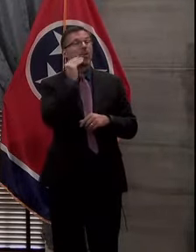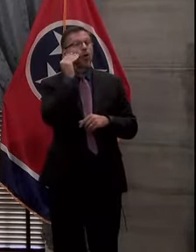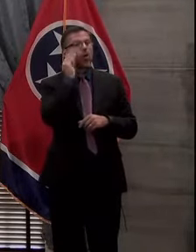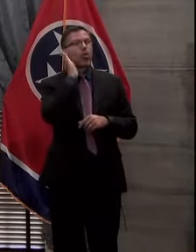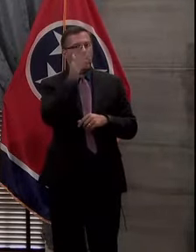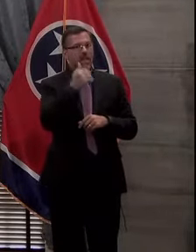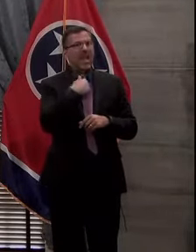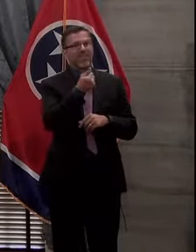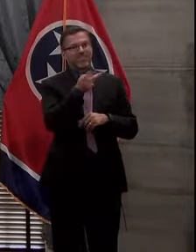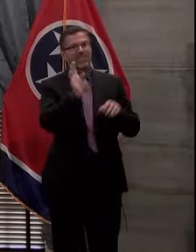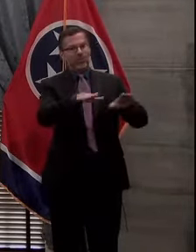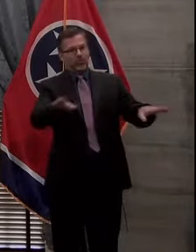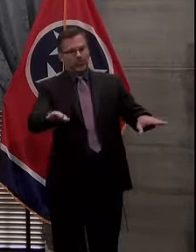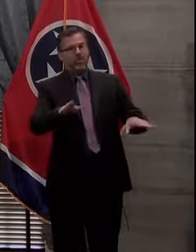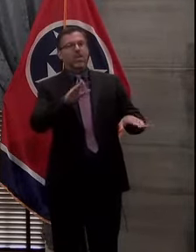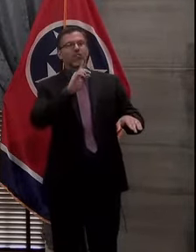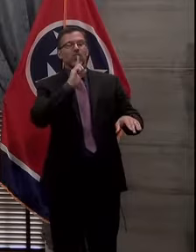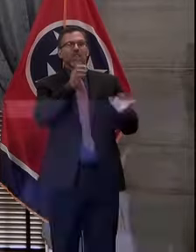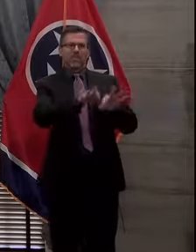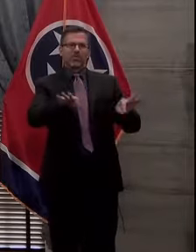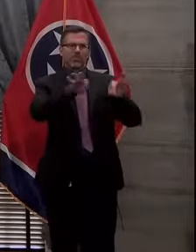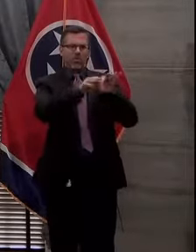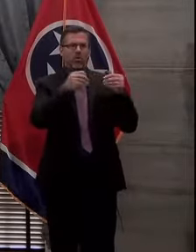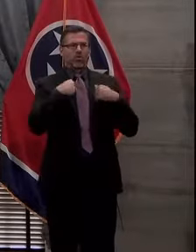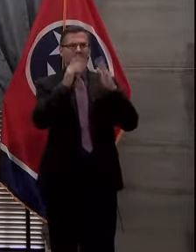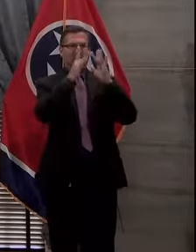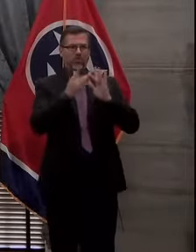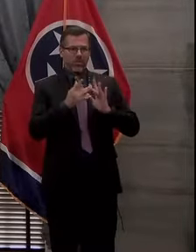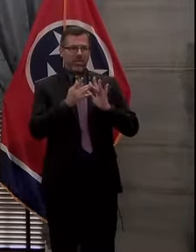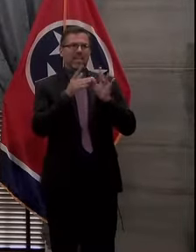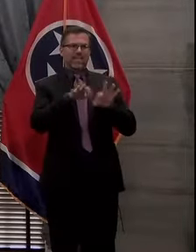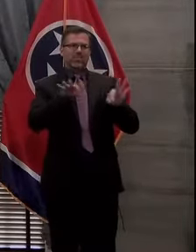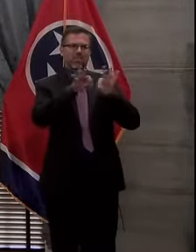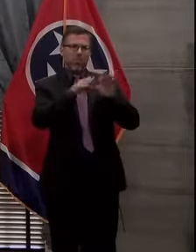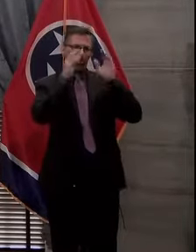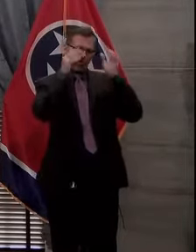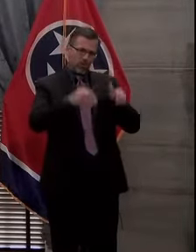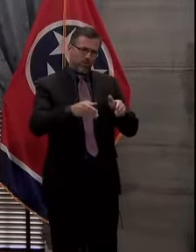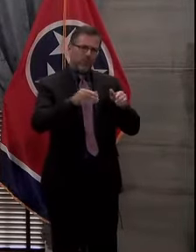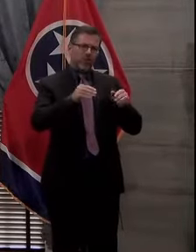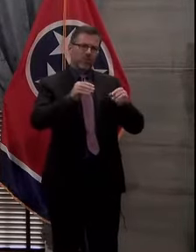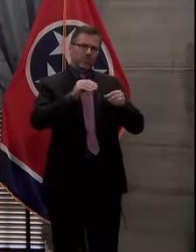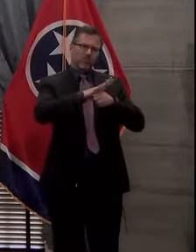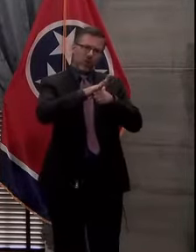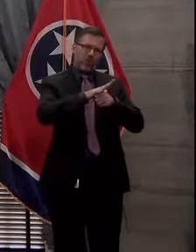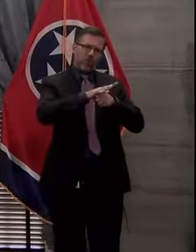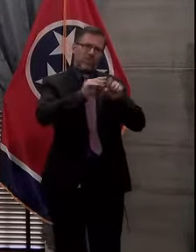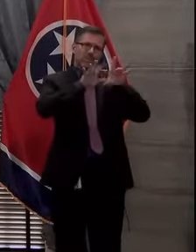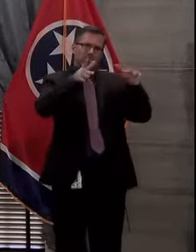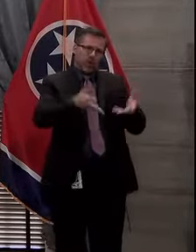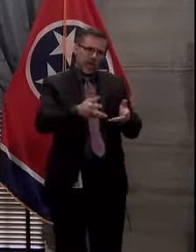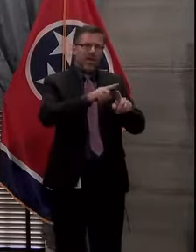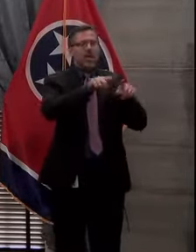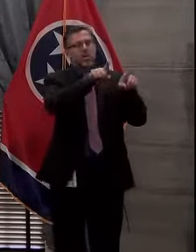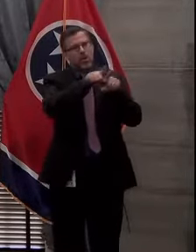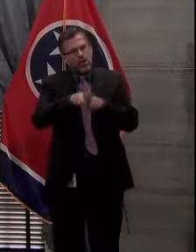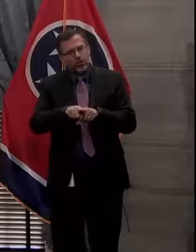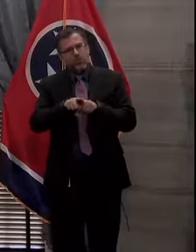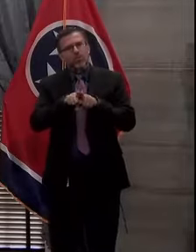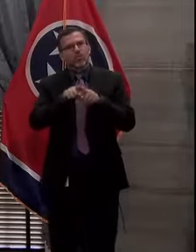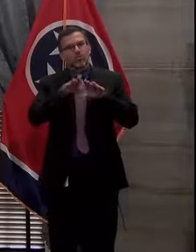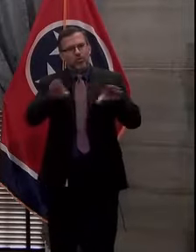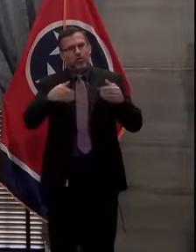internet access. We think it's incredibly important, not just to address the pandemic, but frankly, for children to have access to that regularly. So we're very excited about